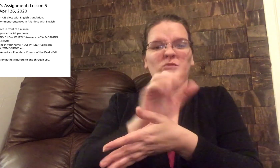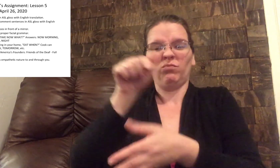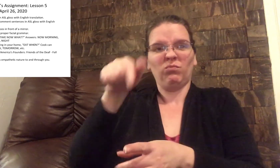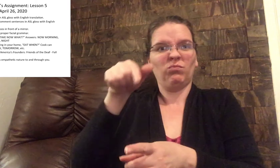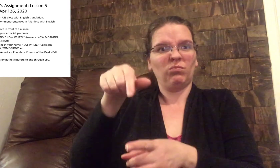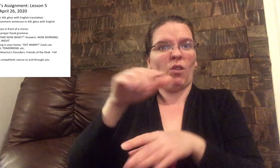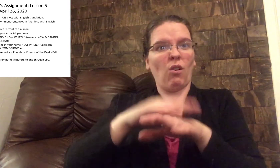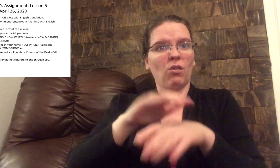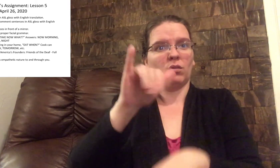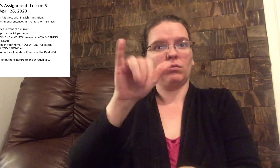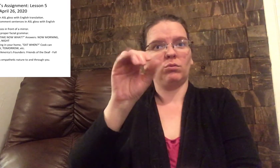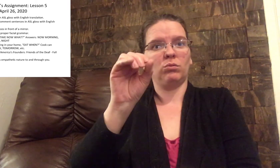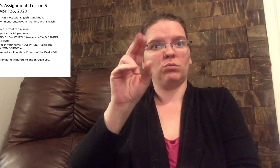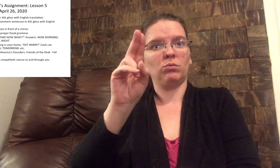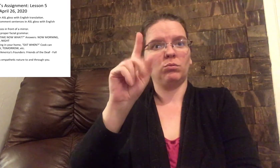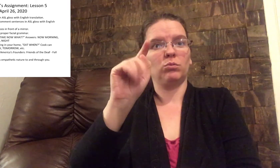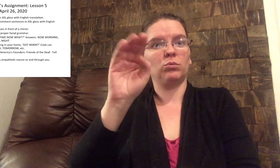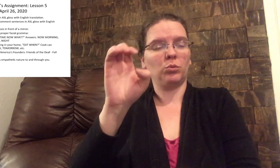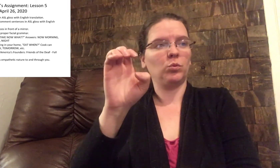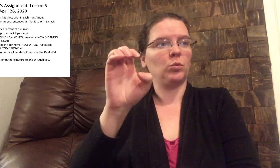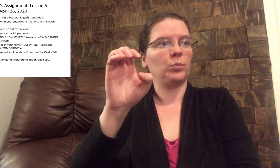Watch the film on YouTube,